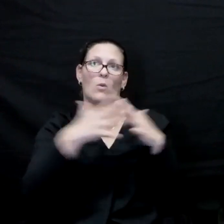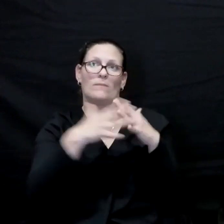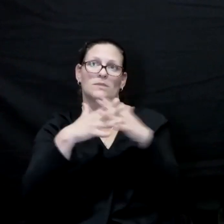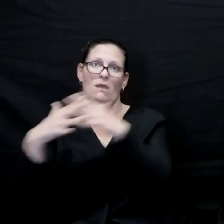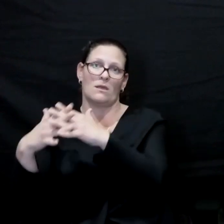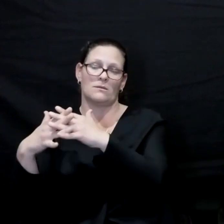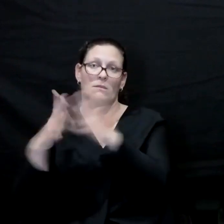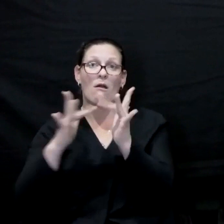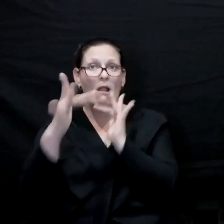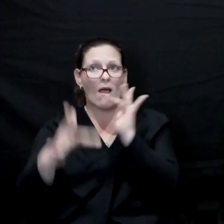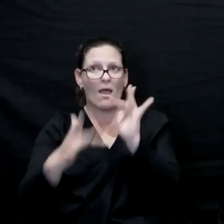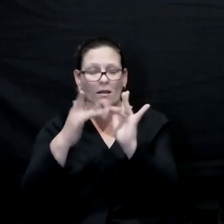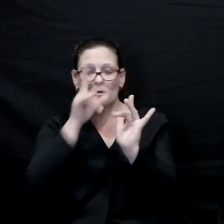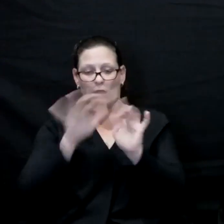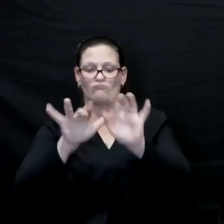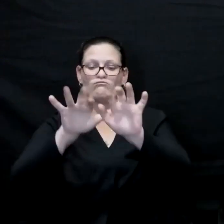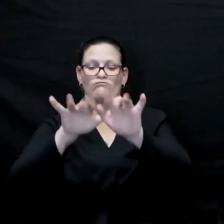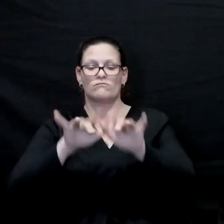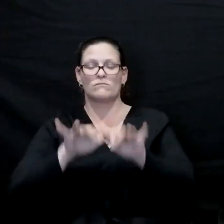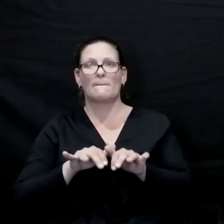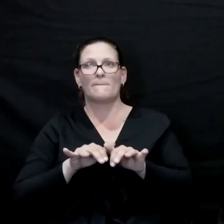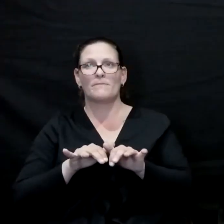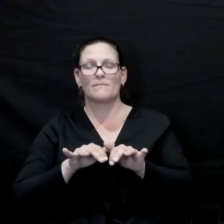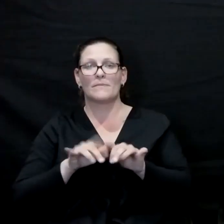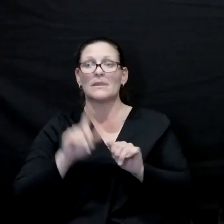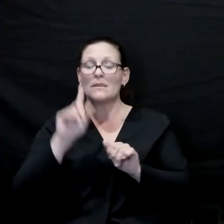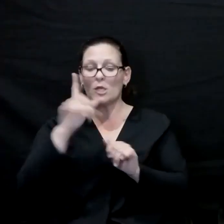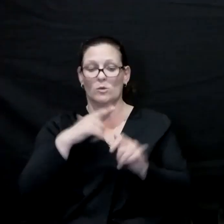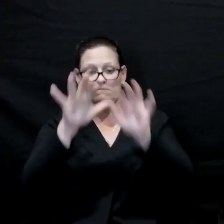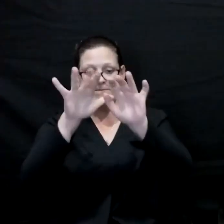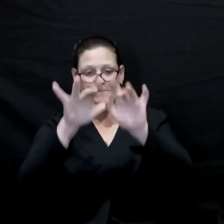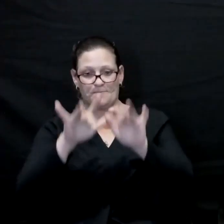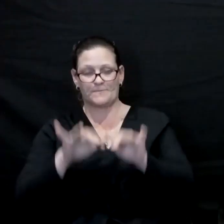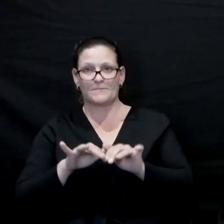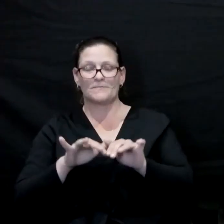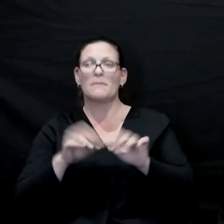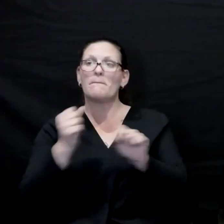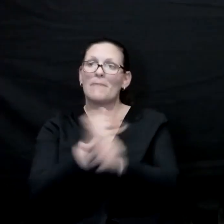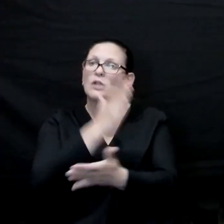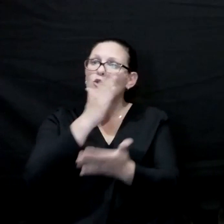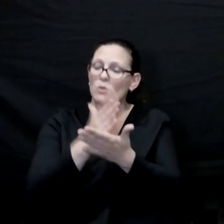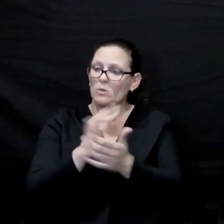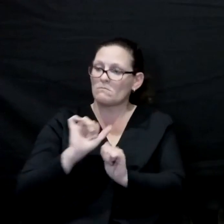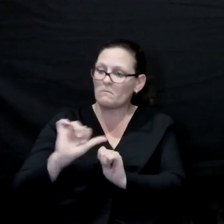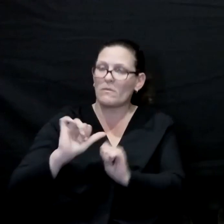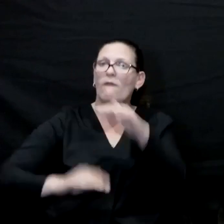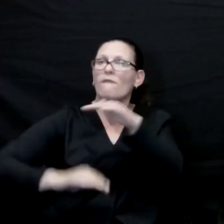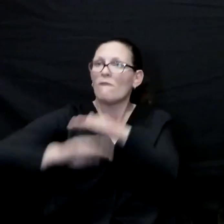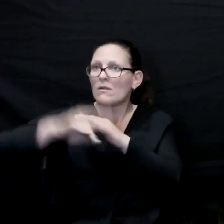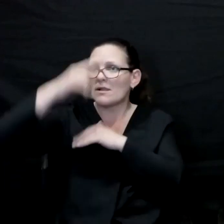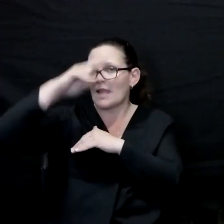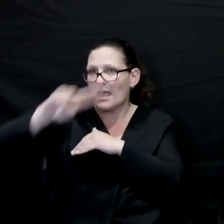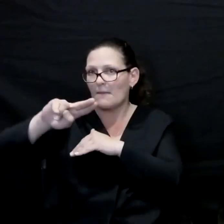When you're completing your complaint, ensure that you put your NDIS number, your full name and date of